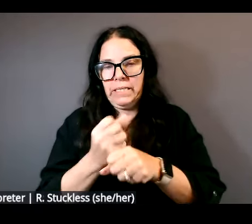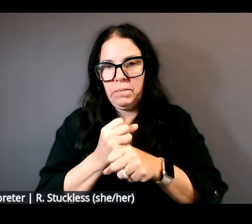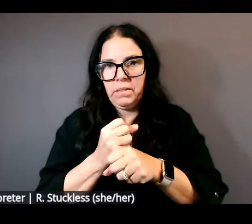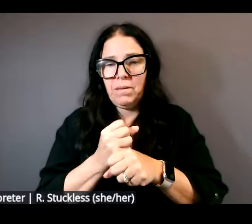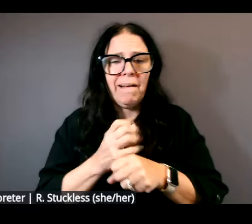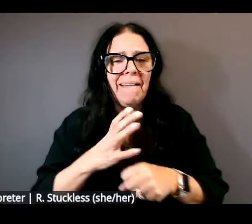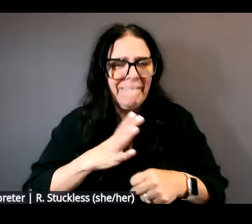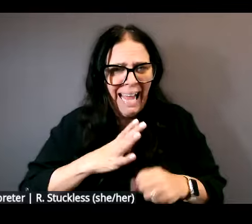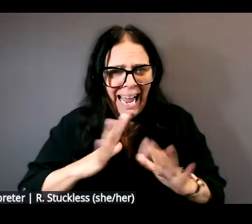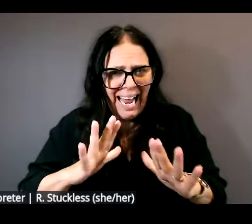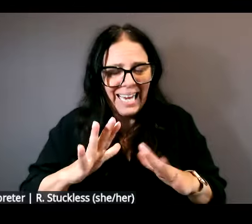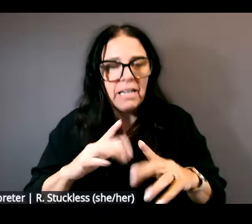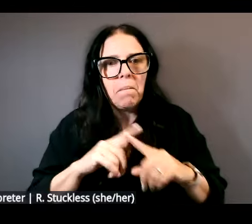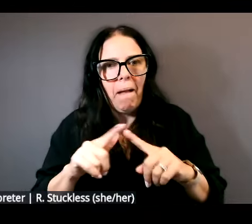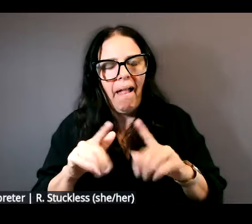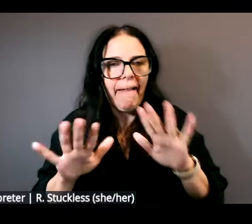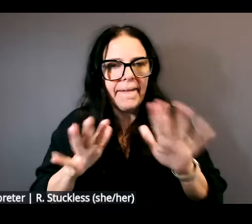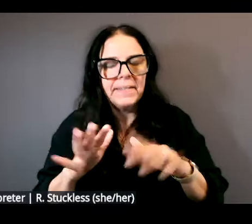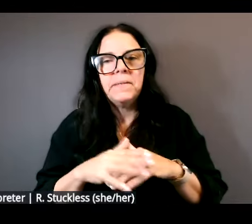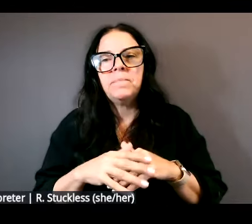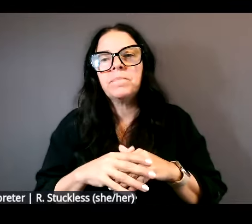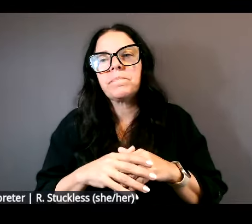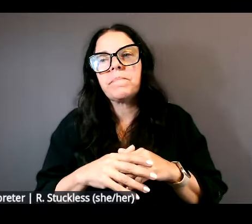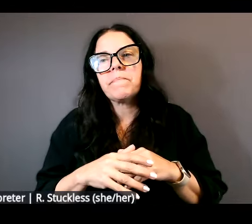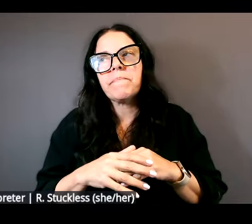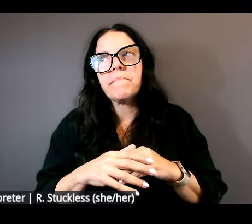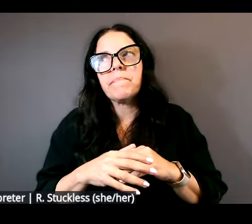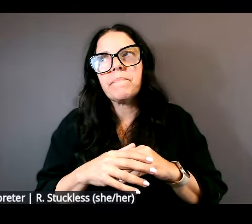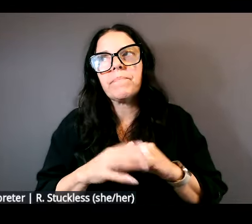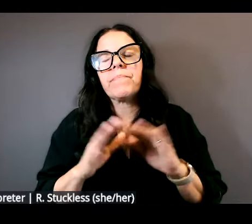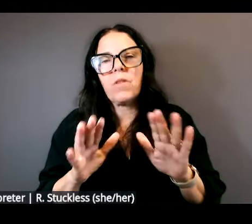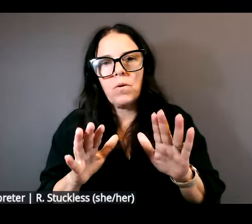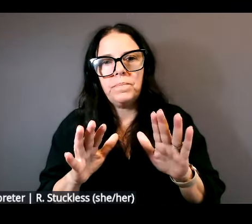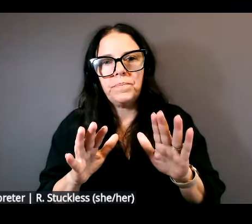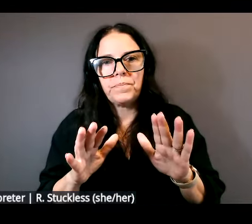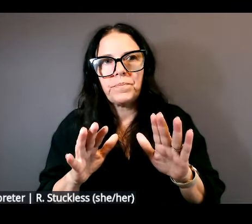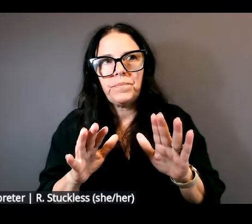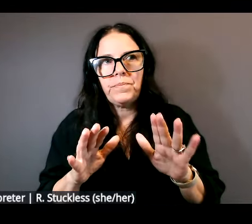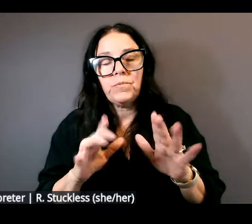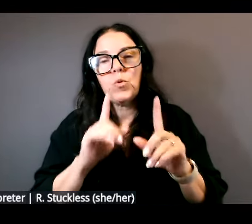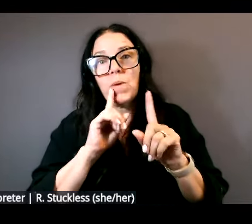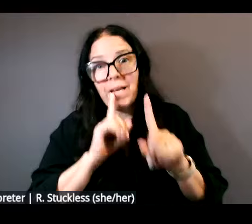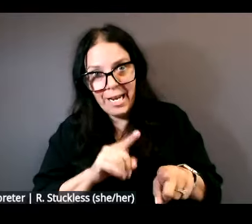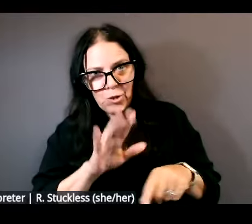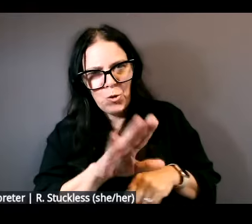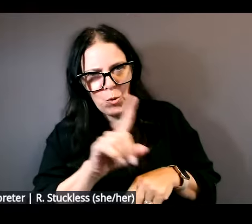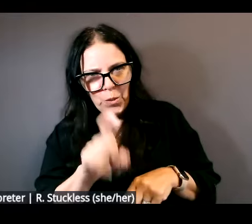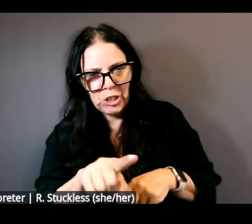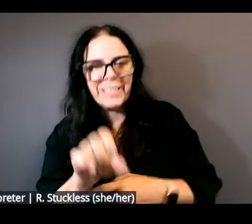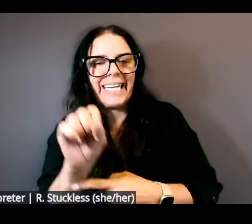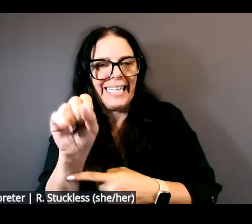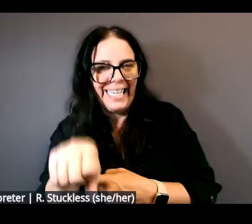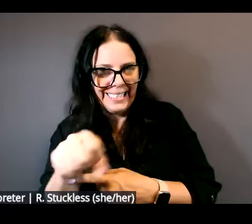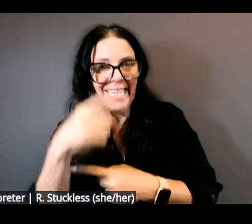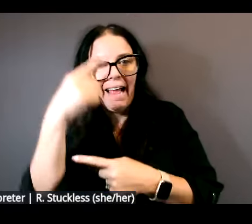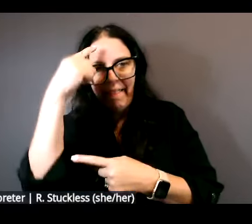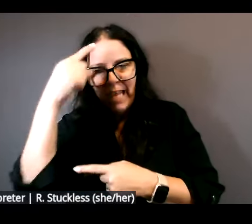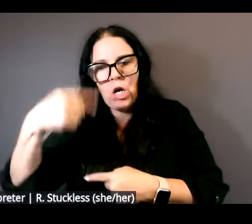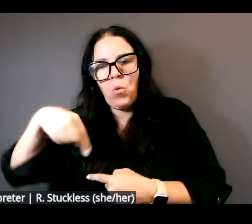So I think that, so the short answer is yes, I think that there's things that we can do administratively.